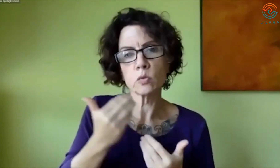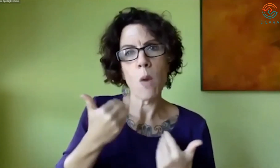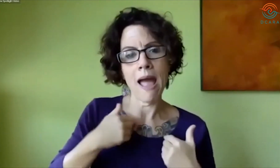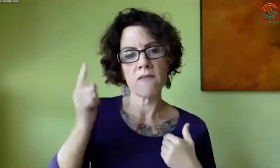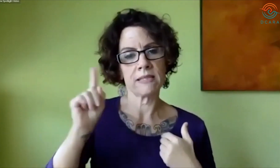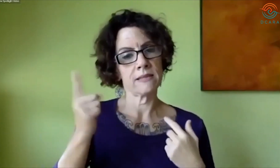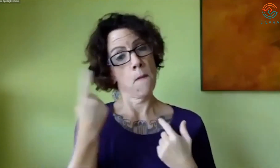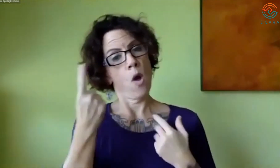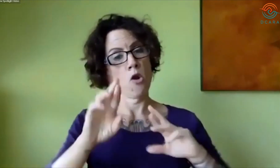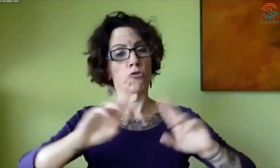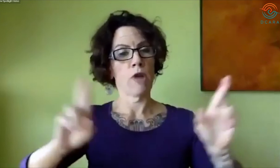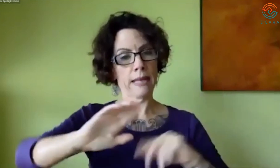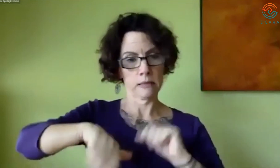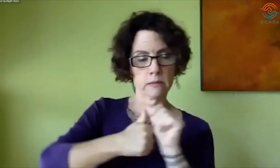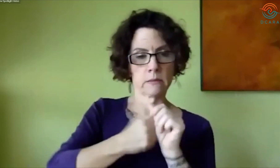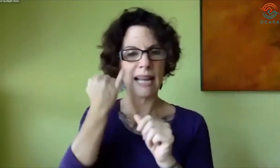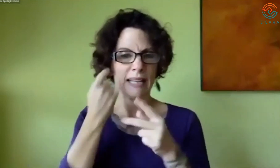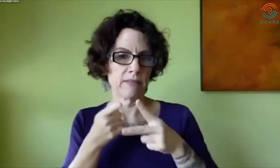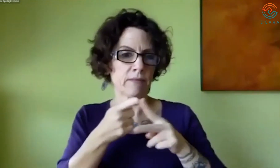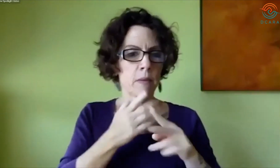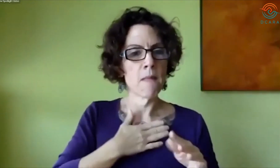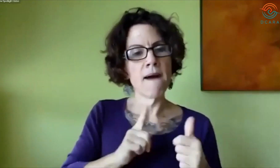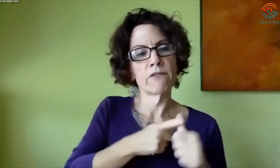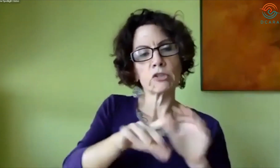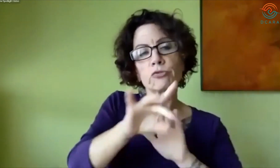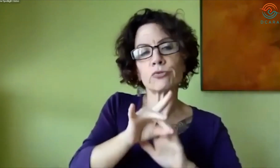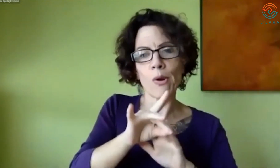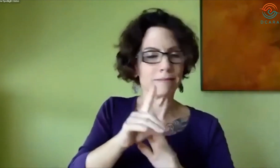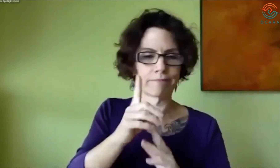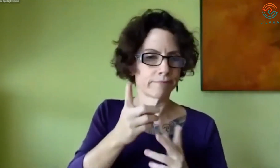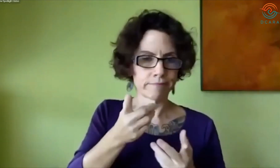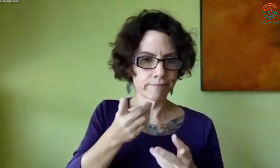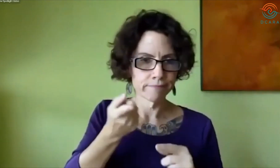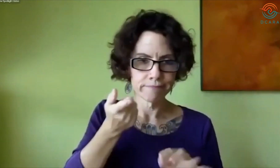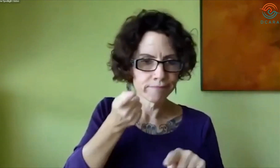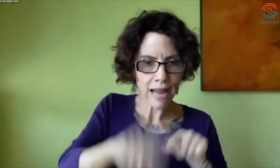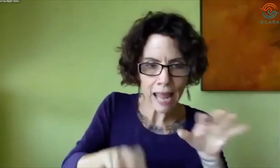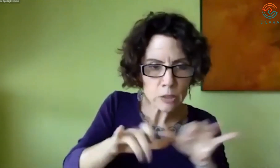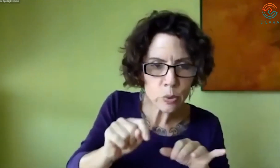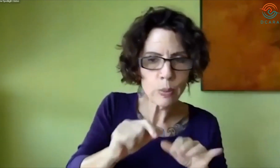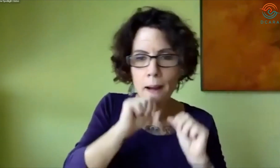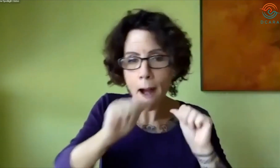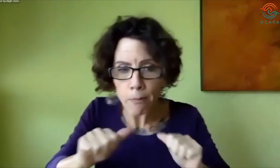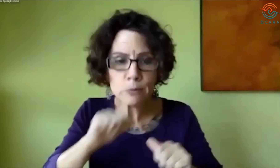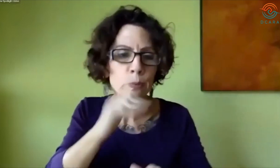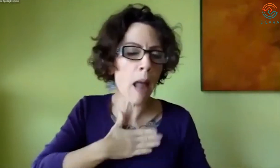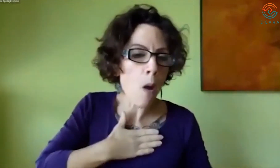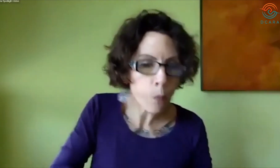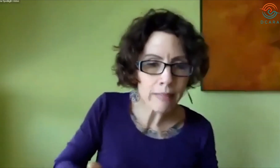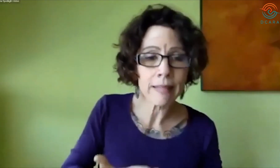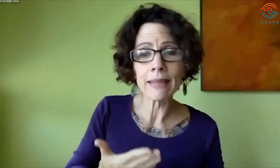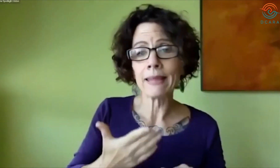It helps to have somebody ready to go as a backup if my first option is not able to or